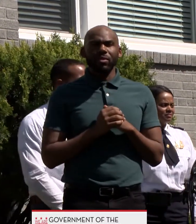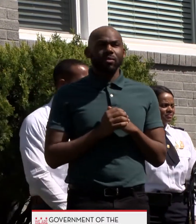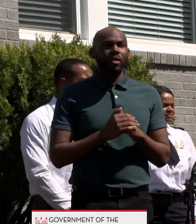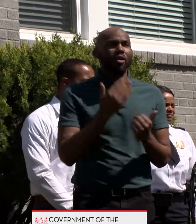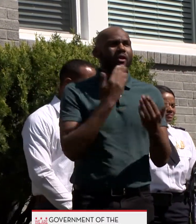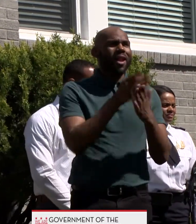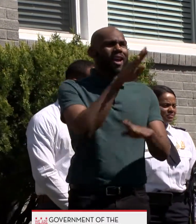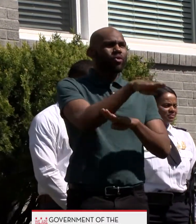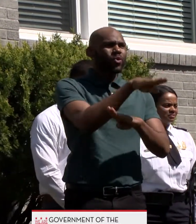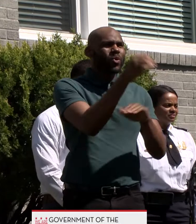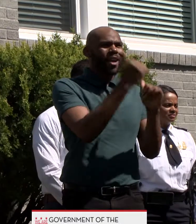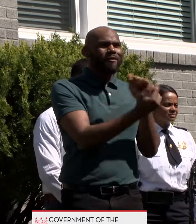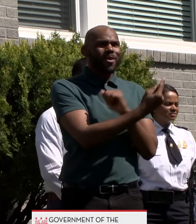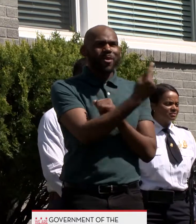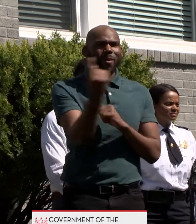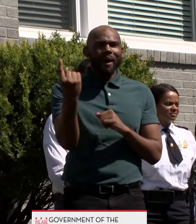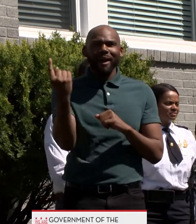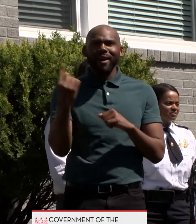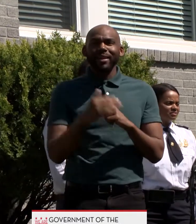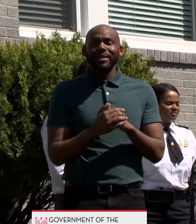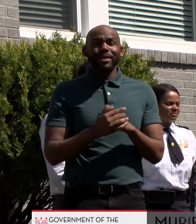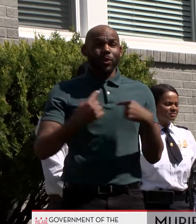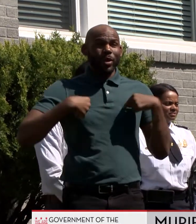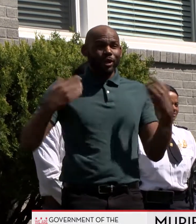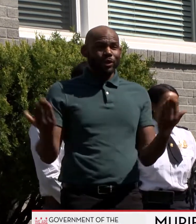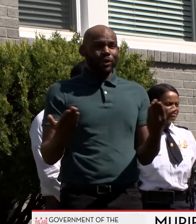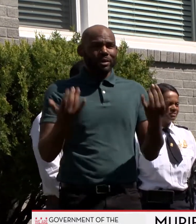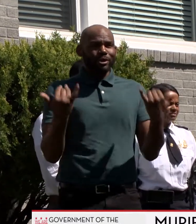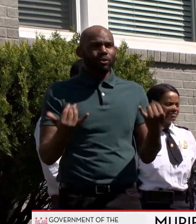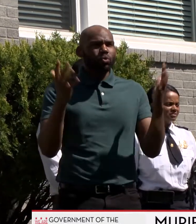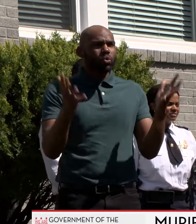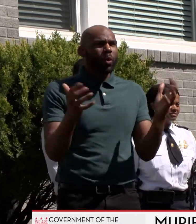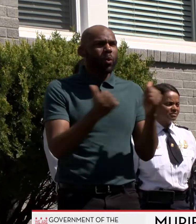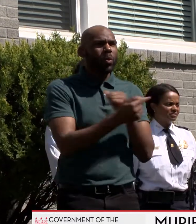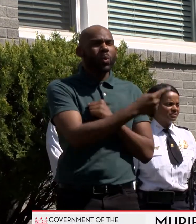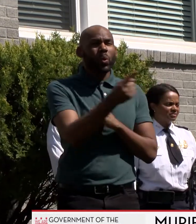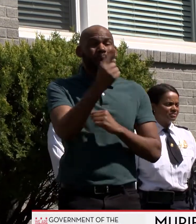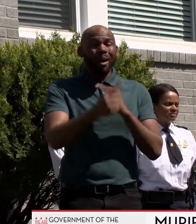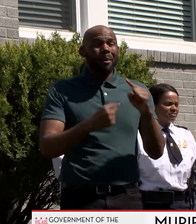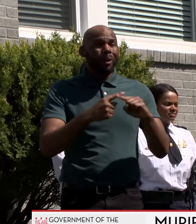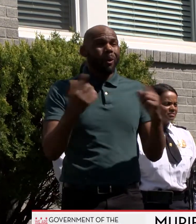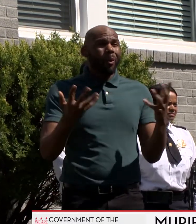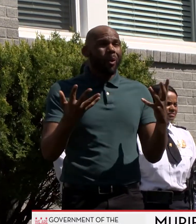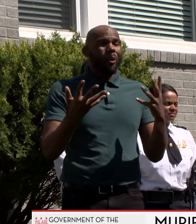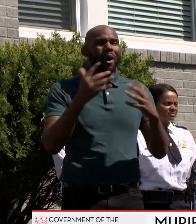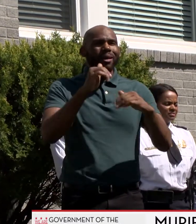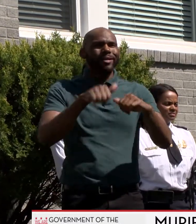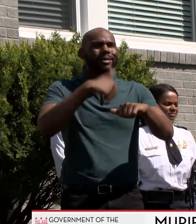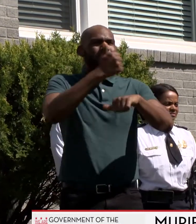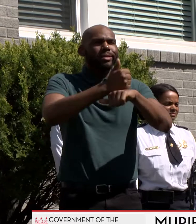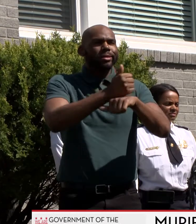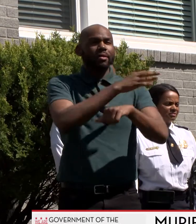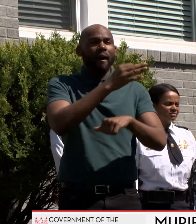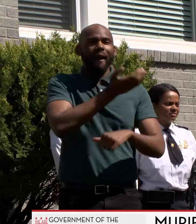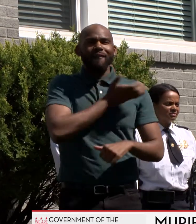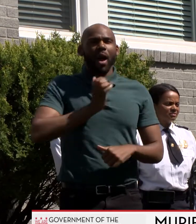Well, good afternoon, everybody. We are here to talk to you about the installation of